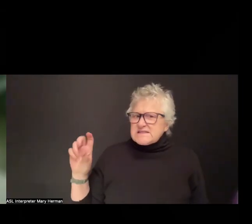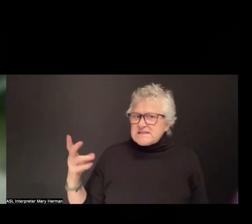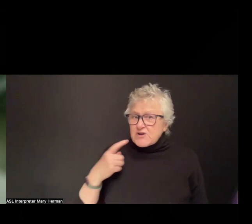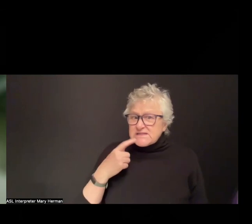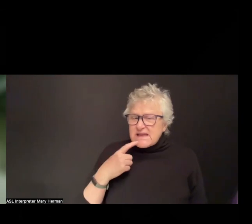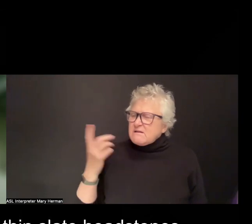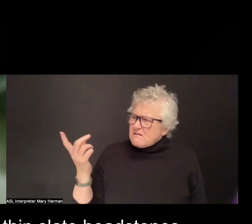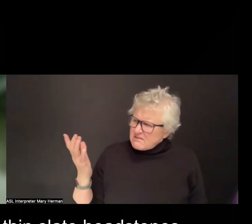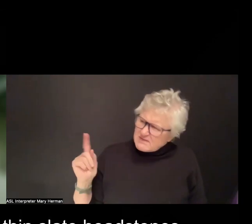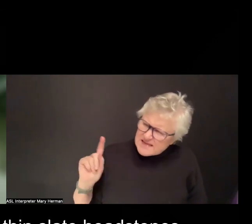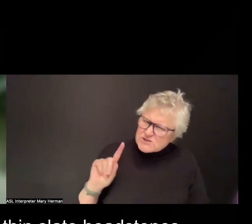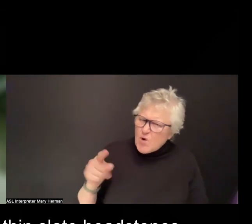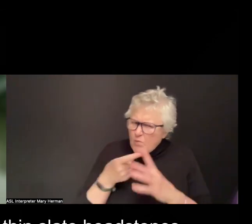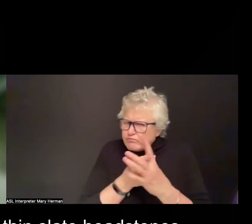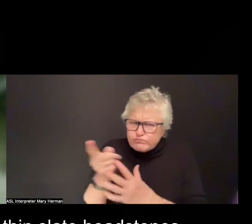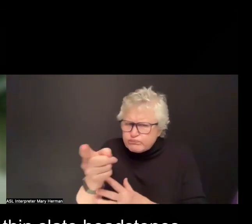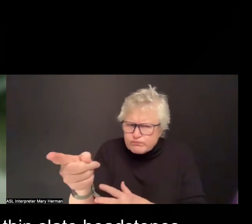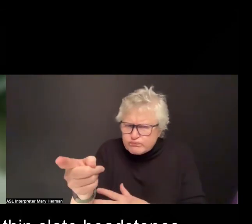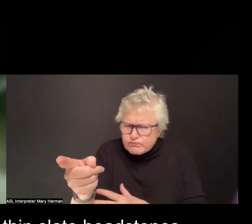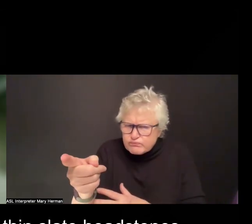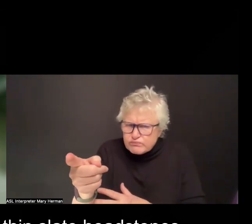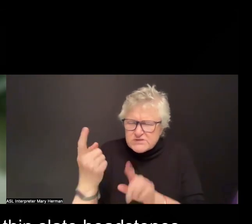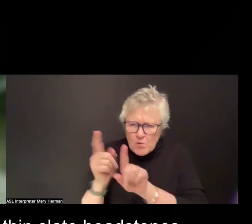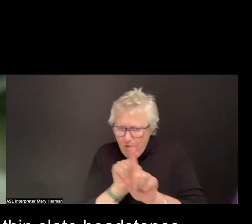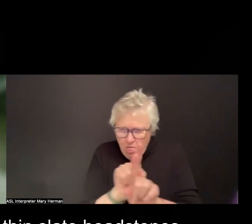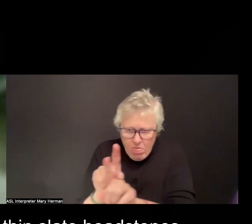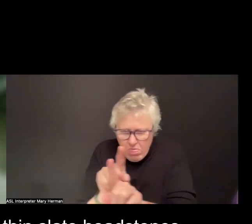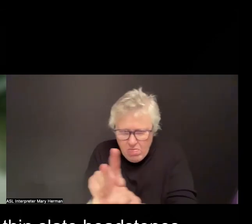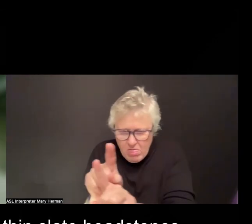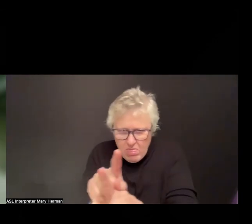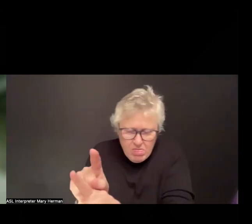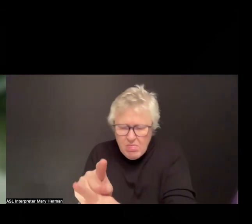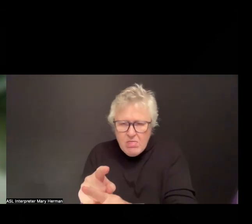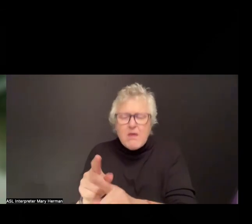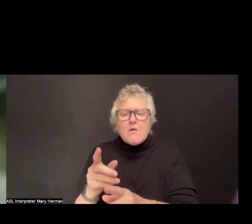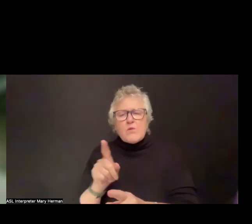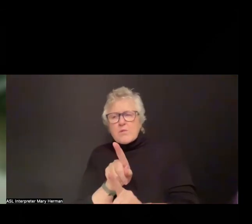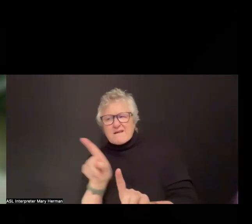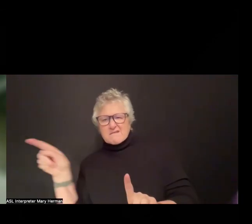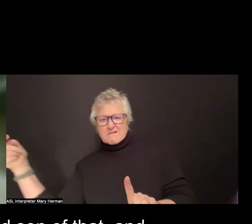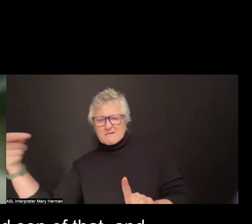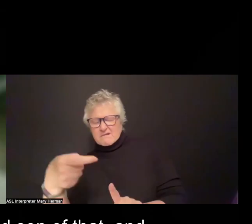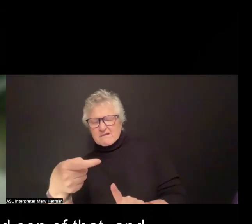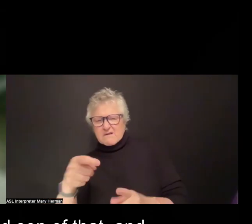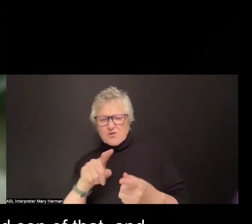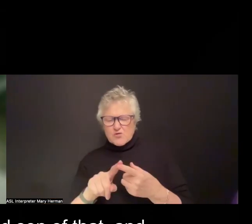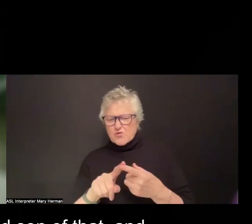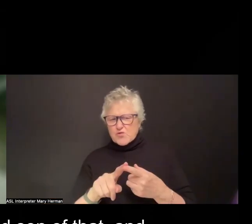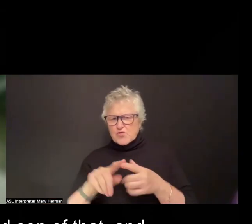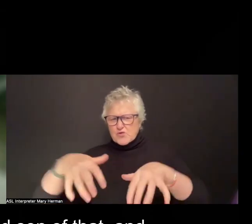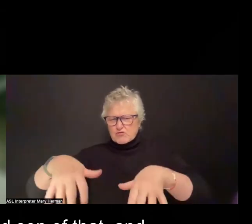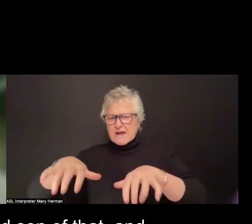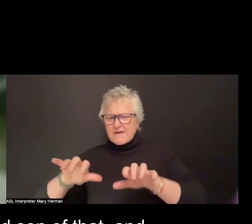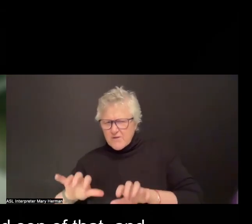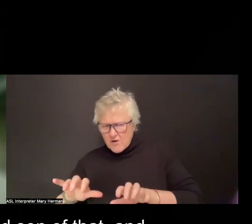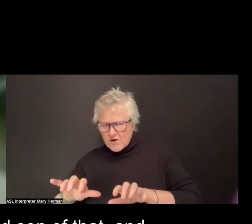ground. We dodged through thin slate headstones carved with grinning skulls and crossed long bones. Relict of this and son of